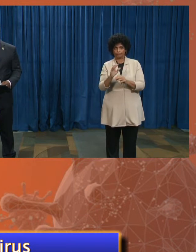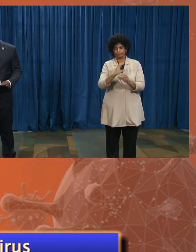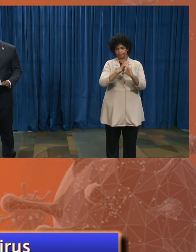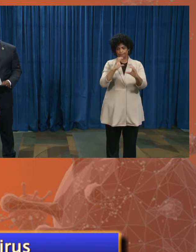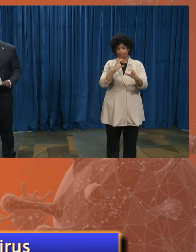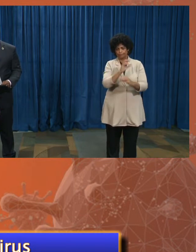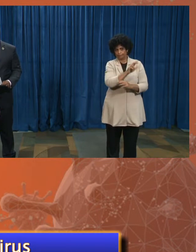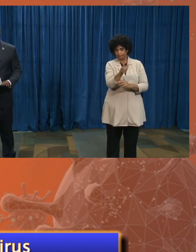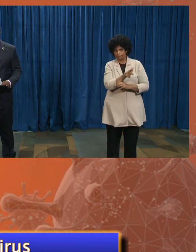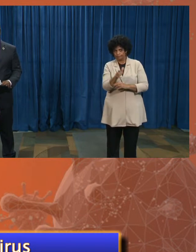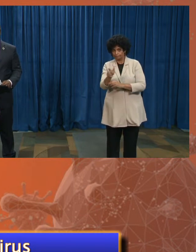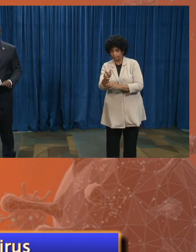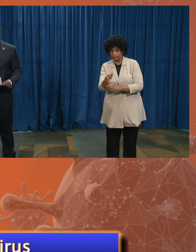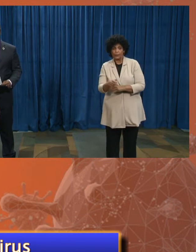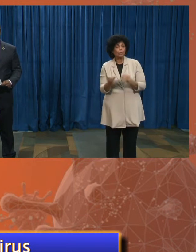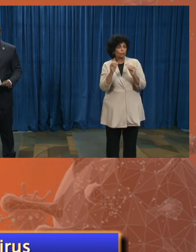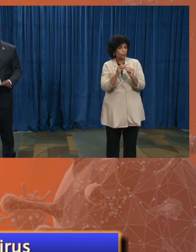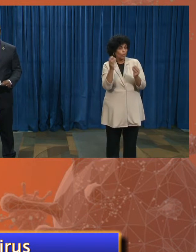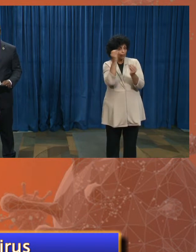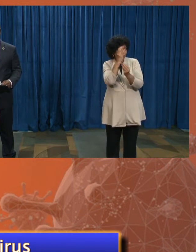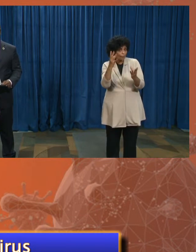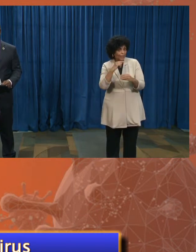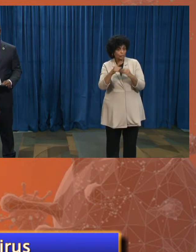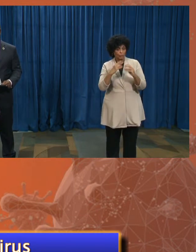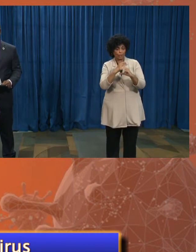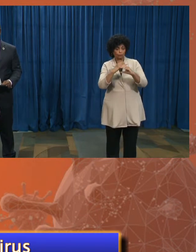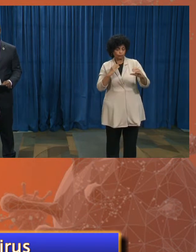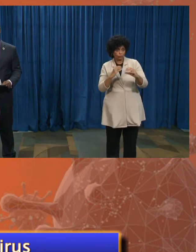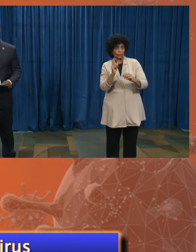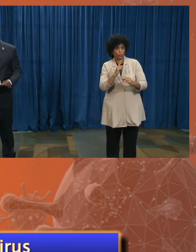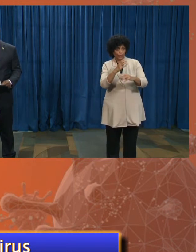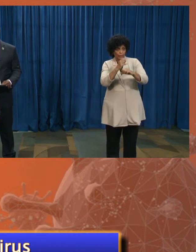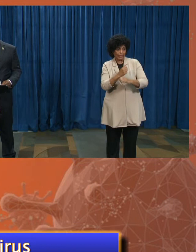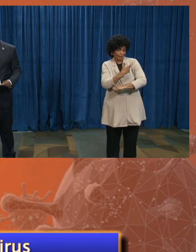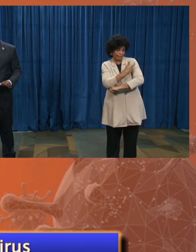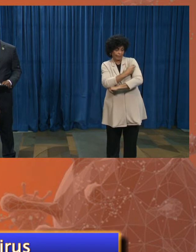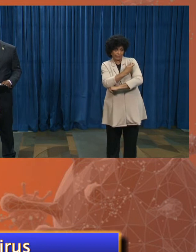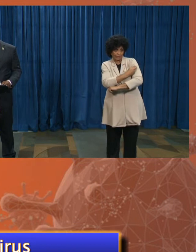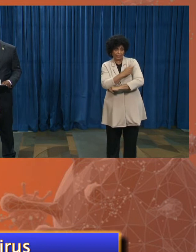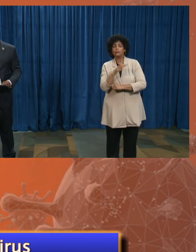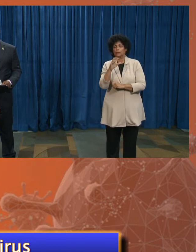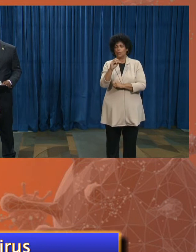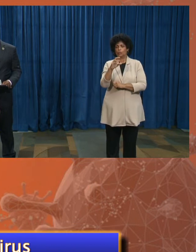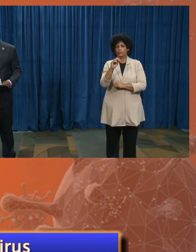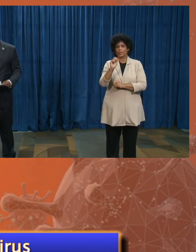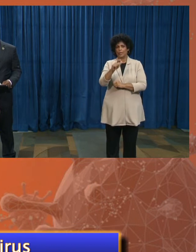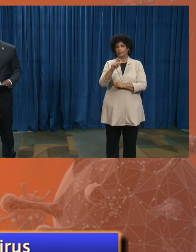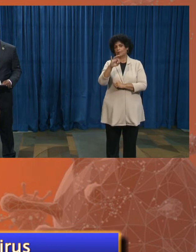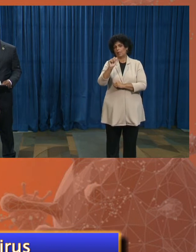more information about the vaccine locations can be found at